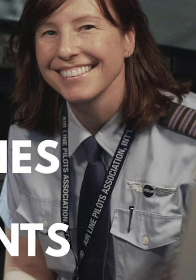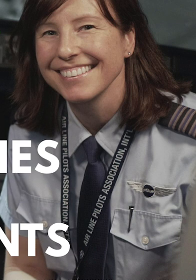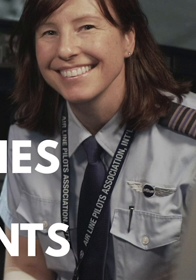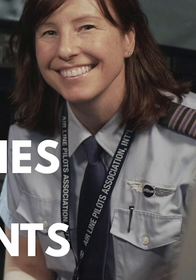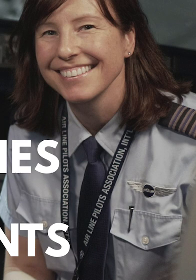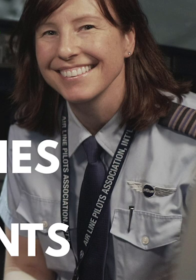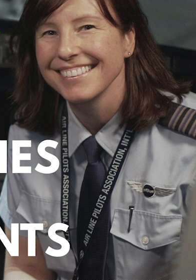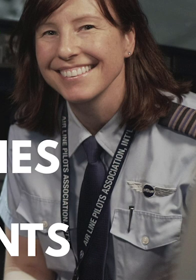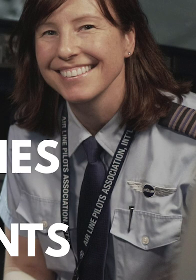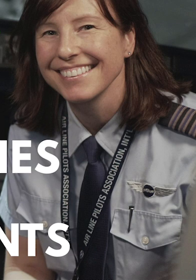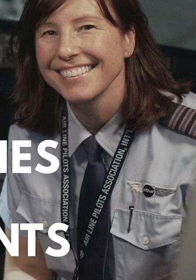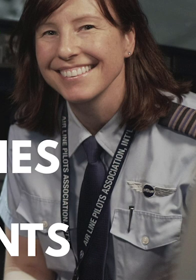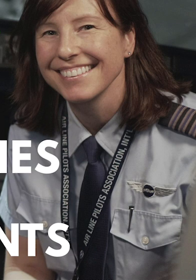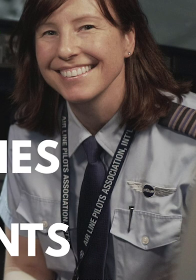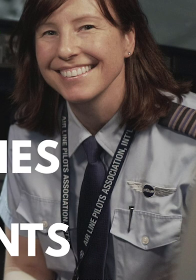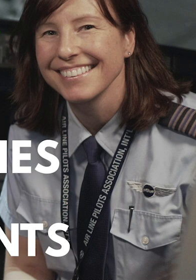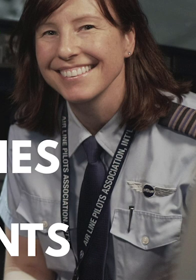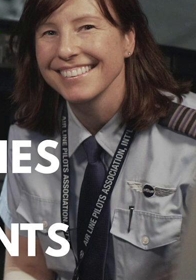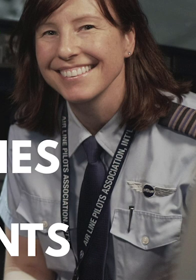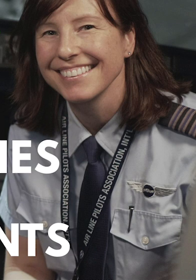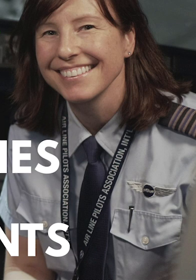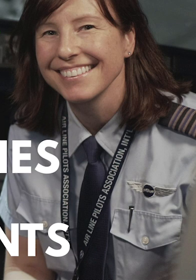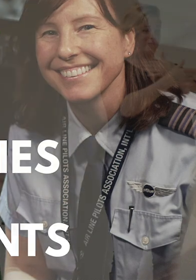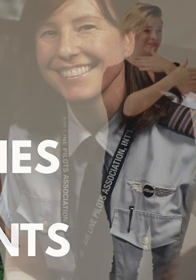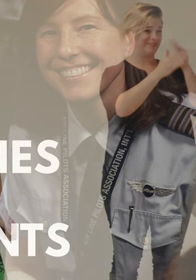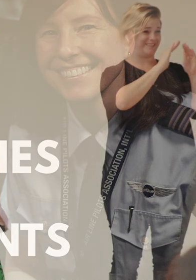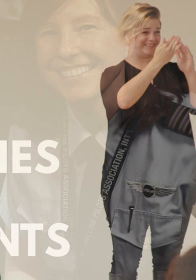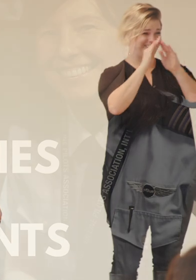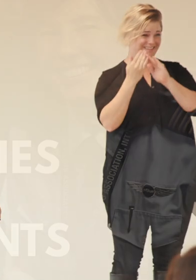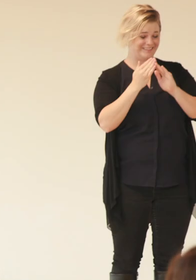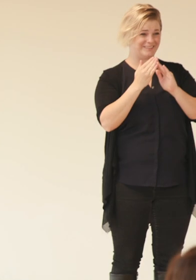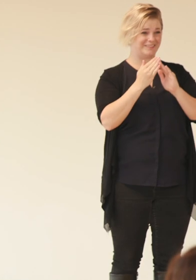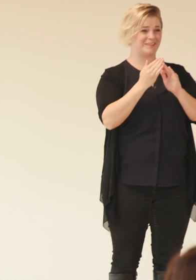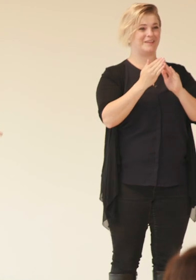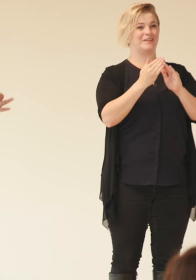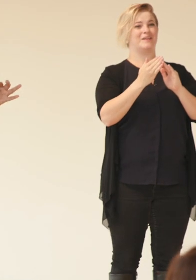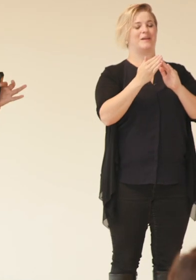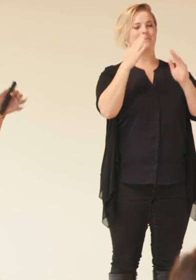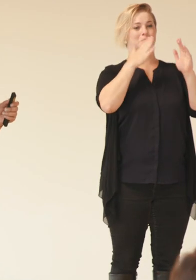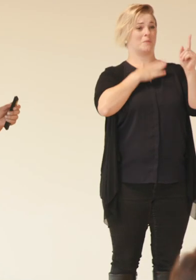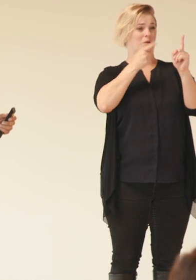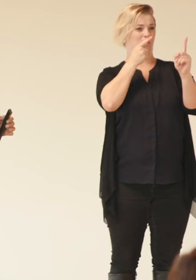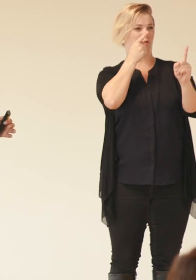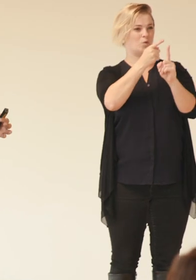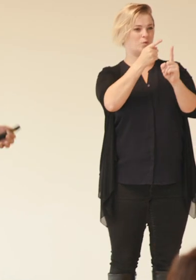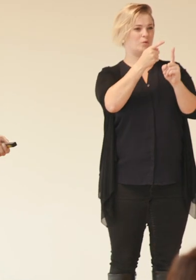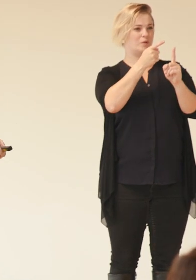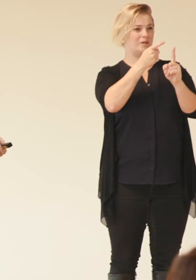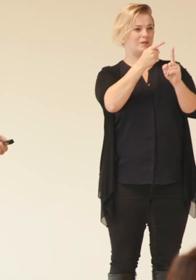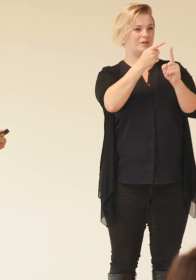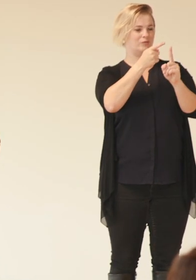and 3 continents so far. And the goal is to travel to 111, to do